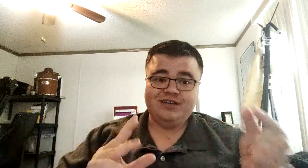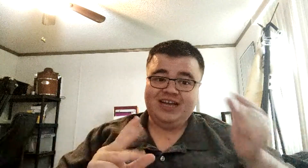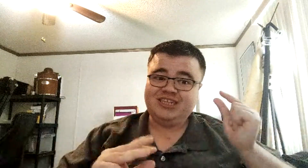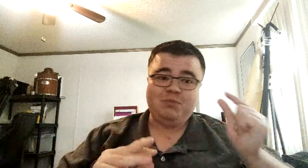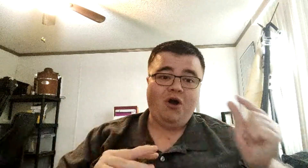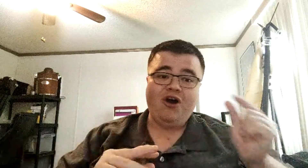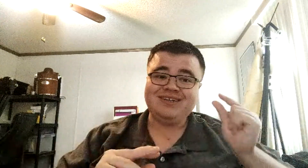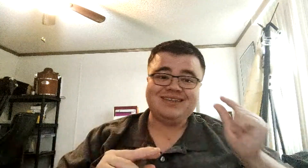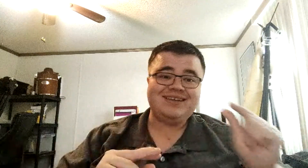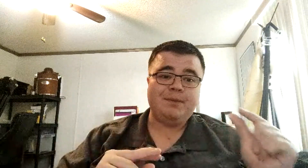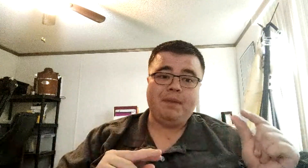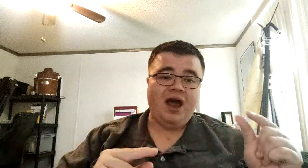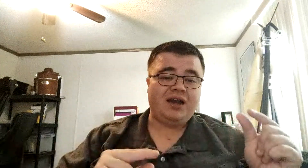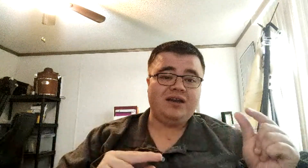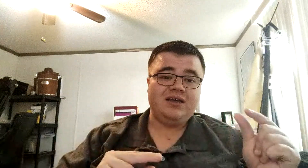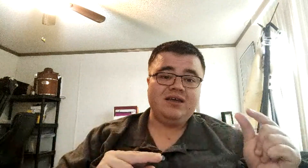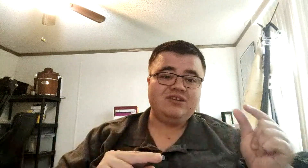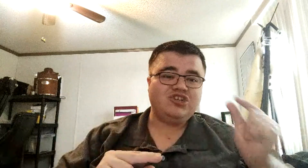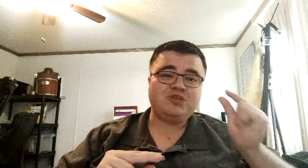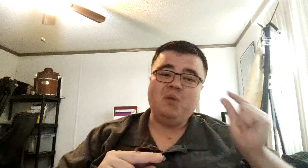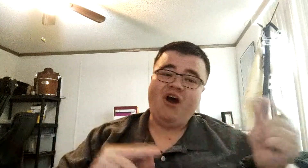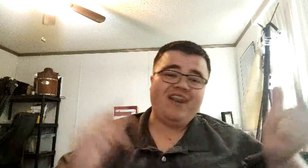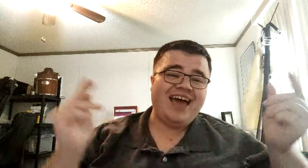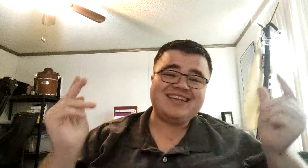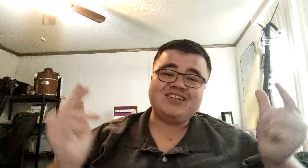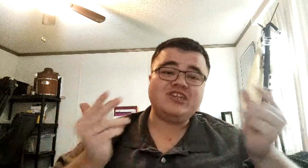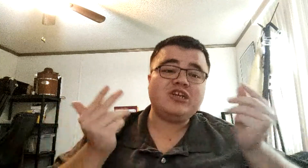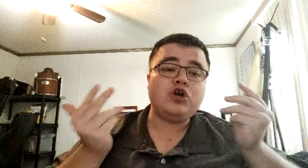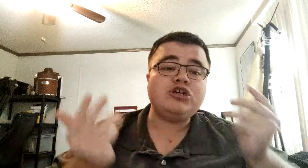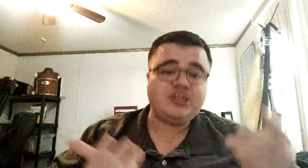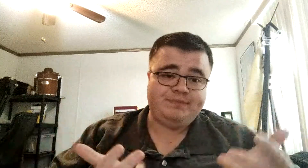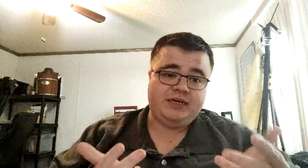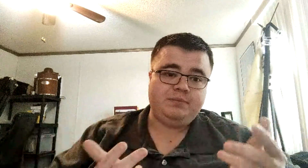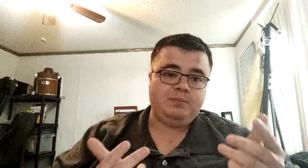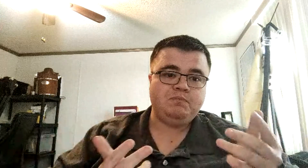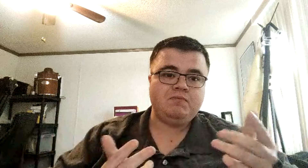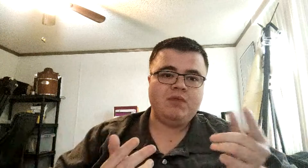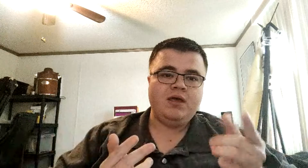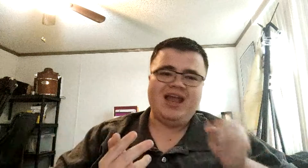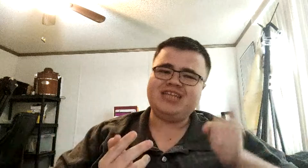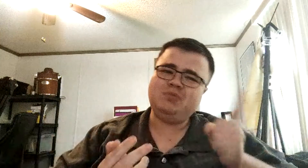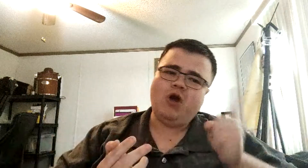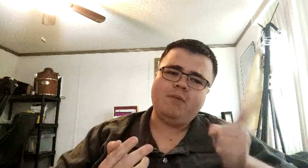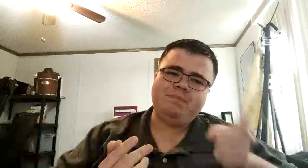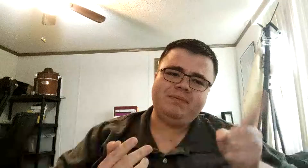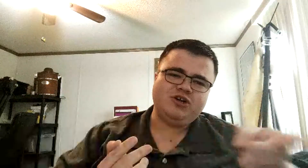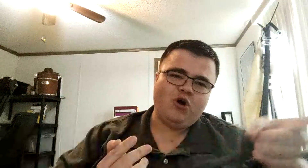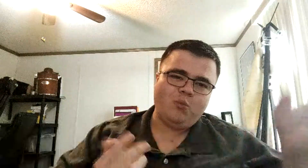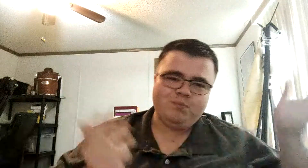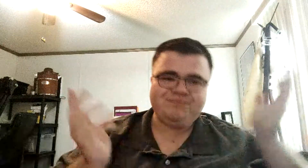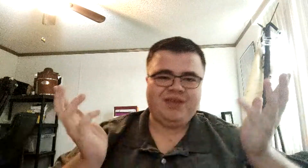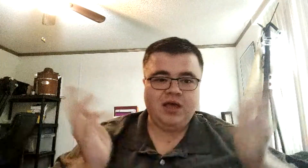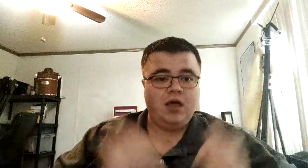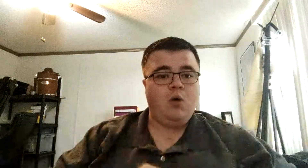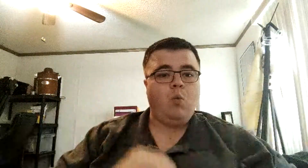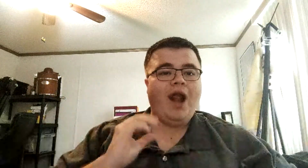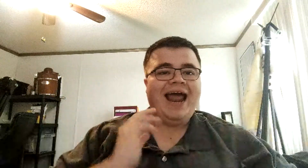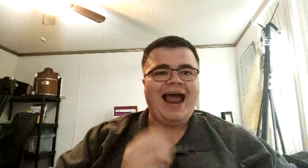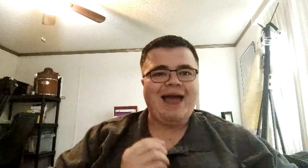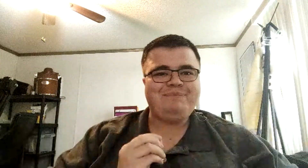a small discipline, to small like discouragement. Like small, what